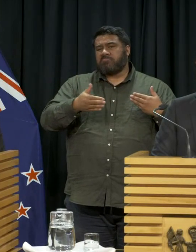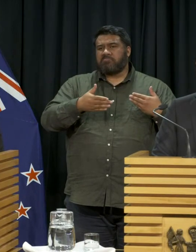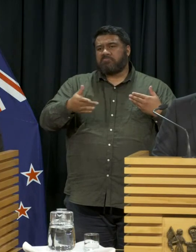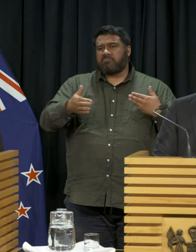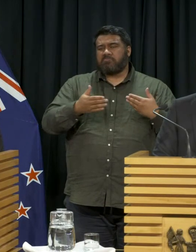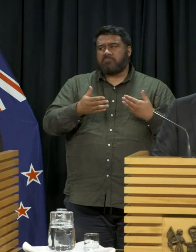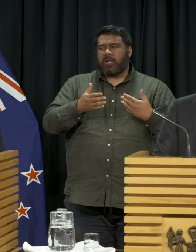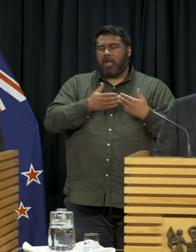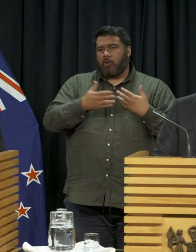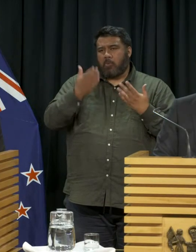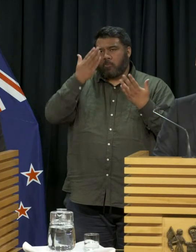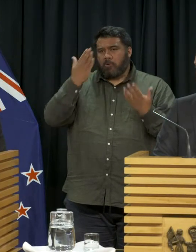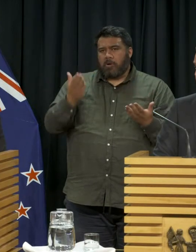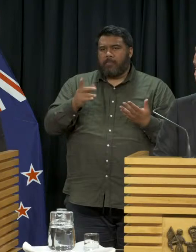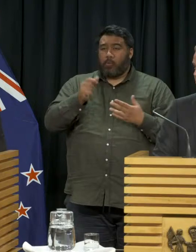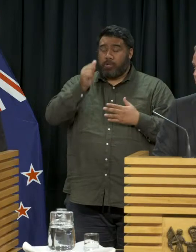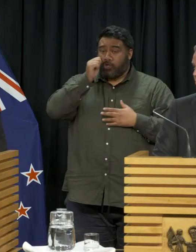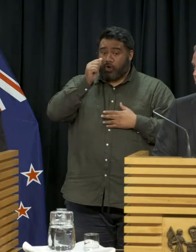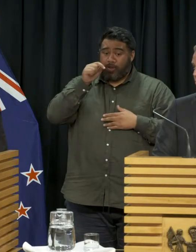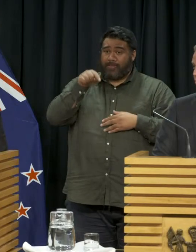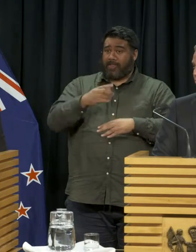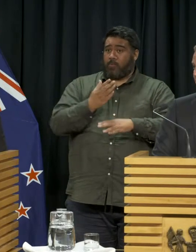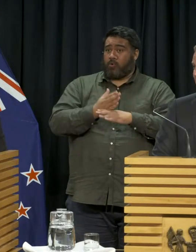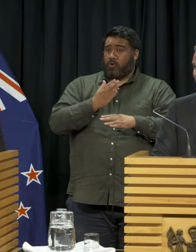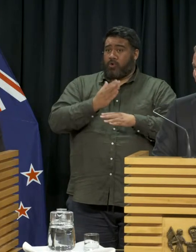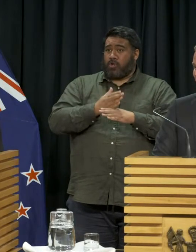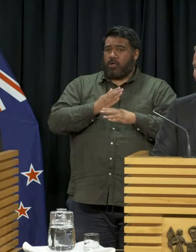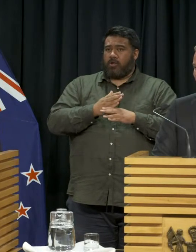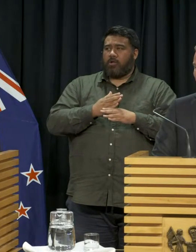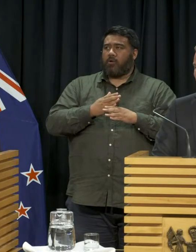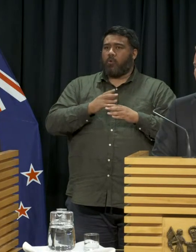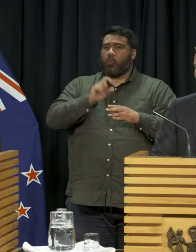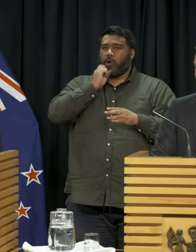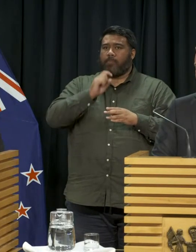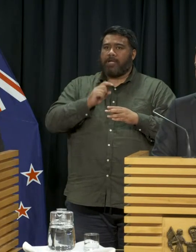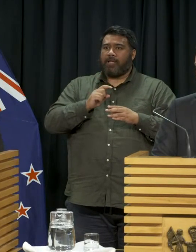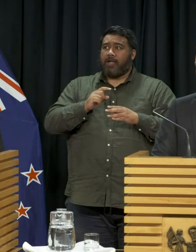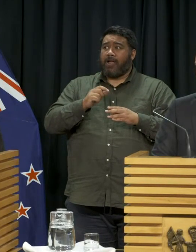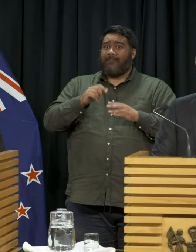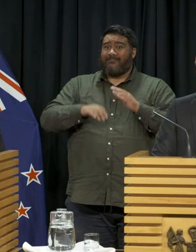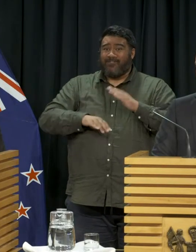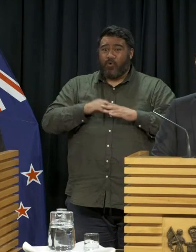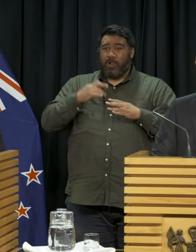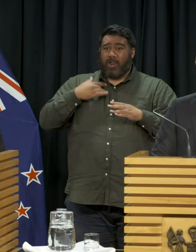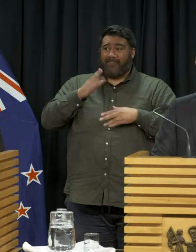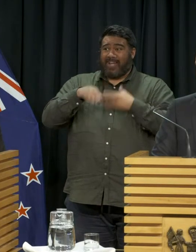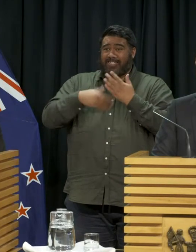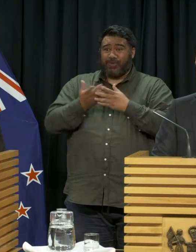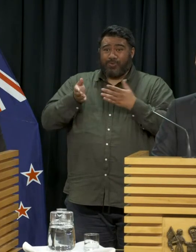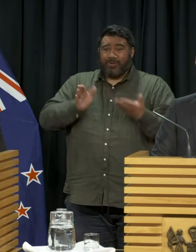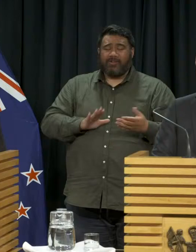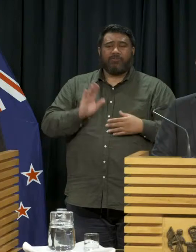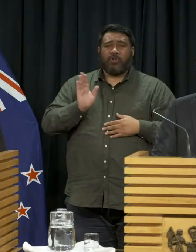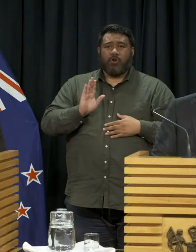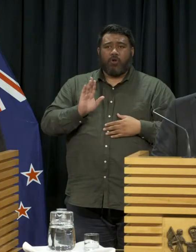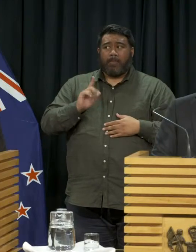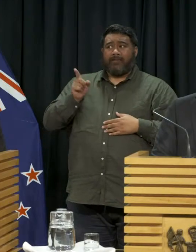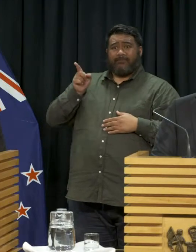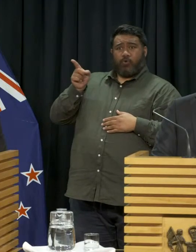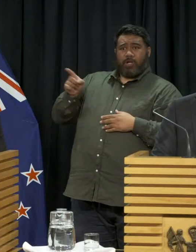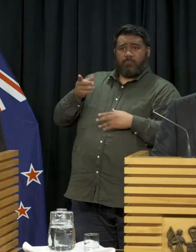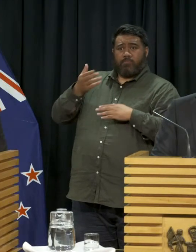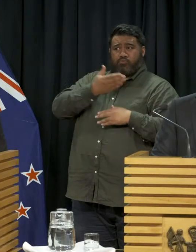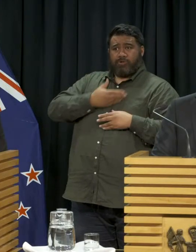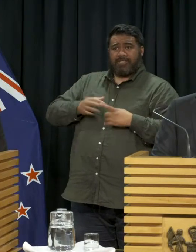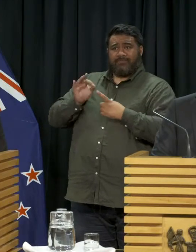we for the most part know it will not be the majority of our working life. But for Prince Philip it was, and he